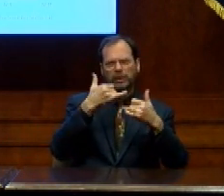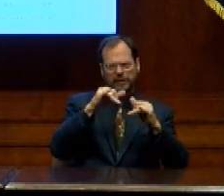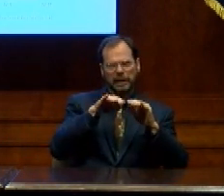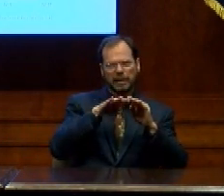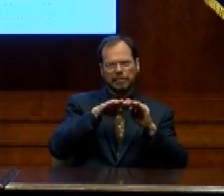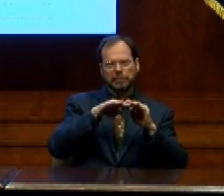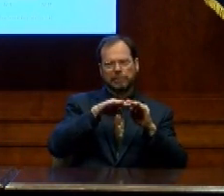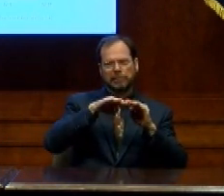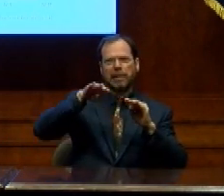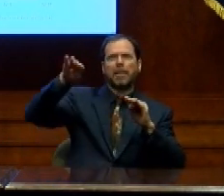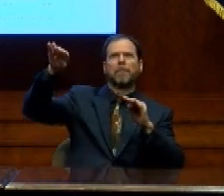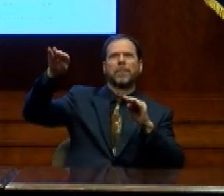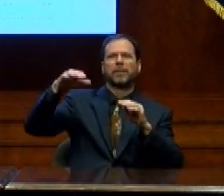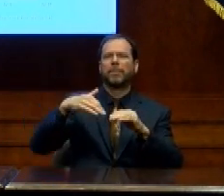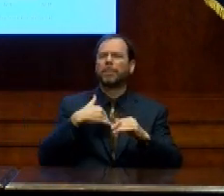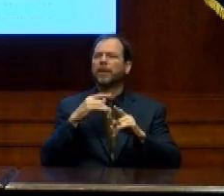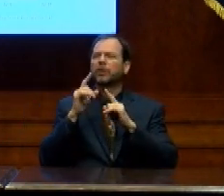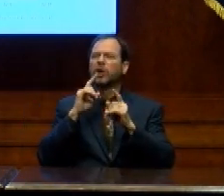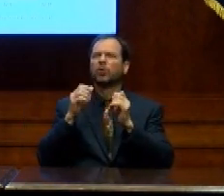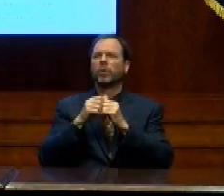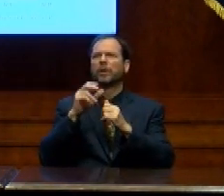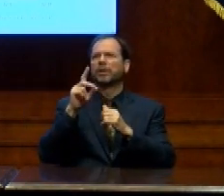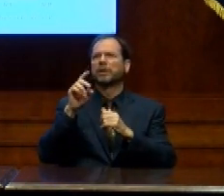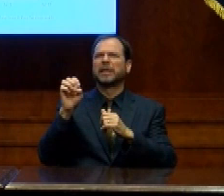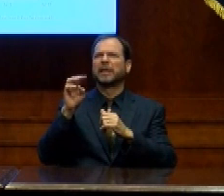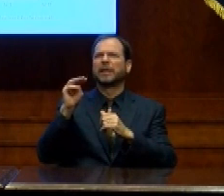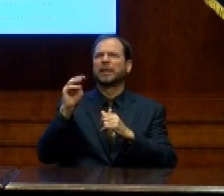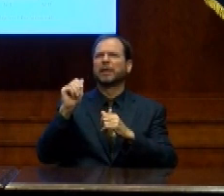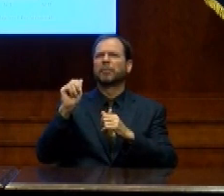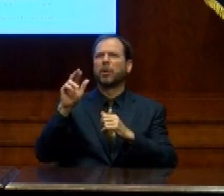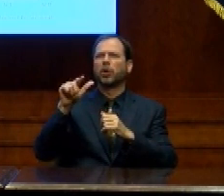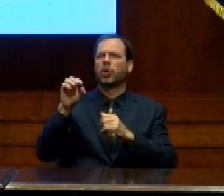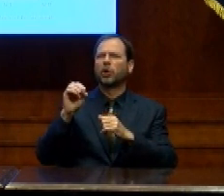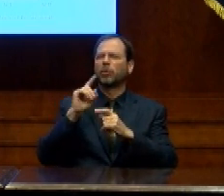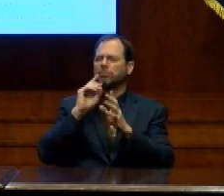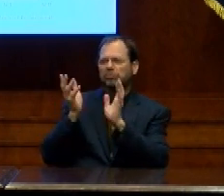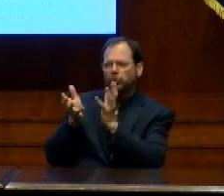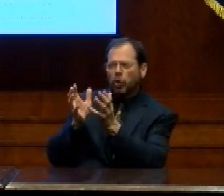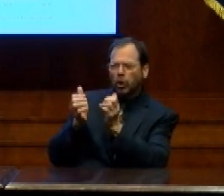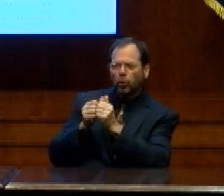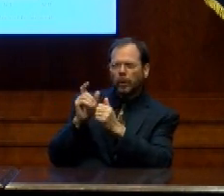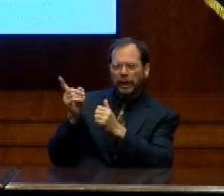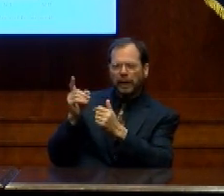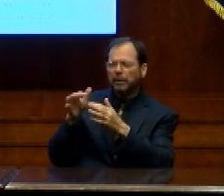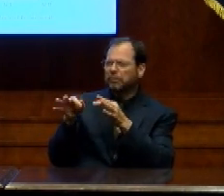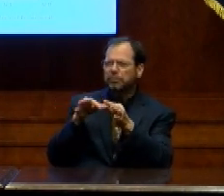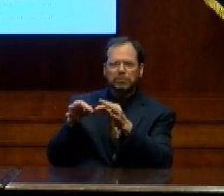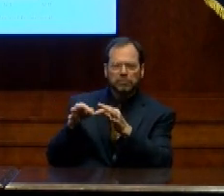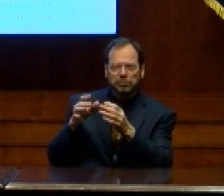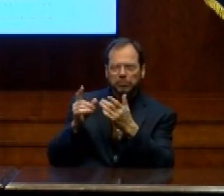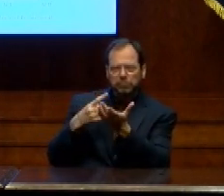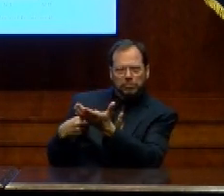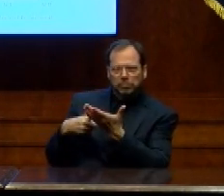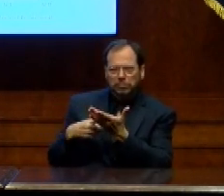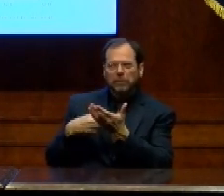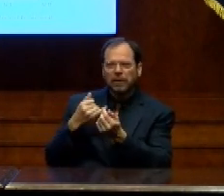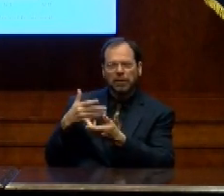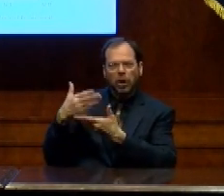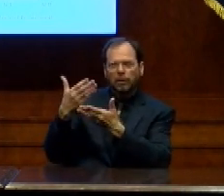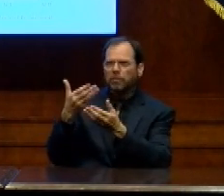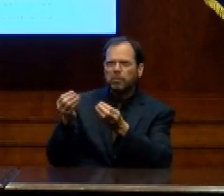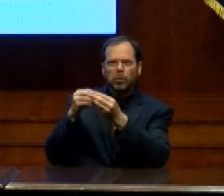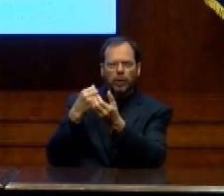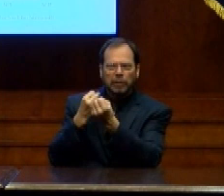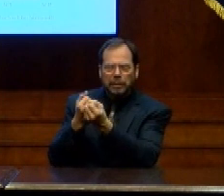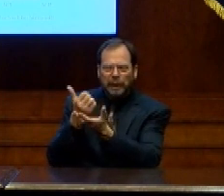up. So I talked to Dee Margo, the mayor of El Paso, to visit with him about what was going on, as well as offering any type